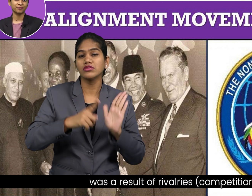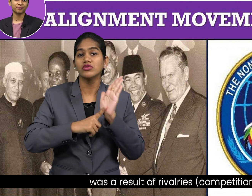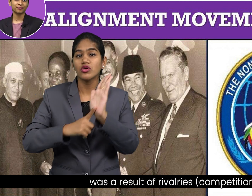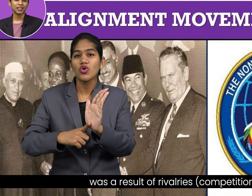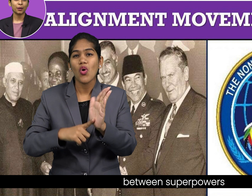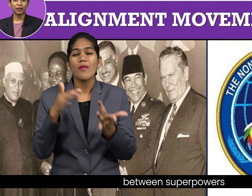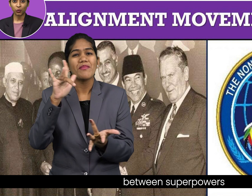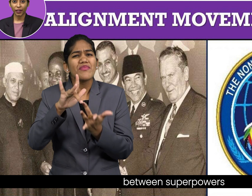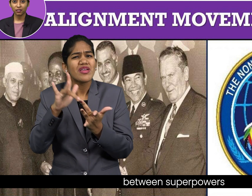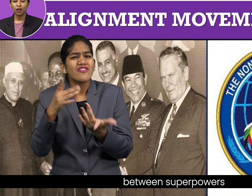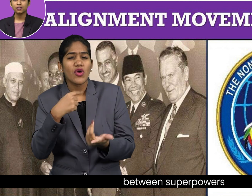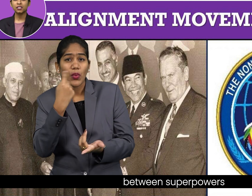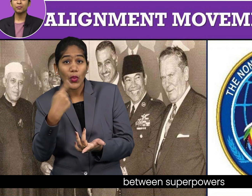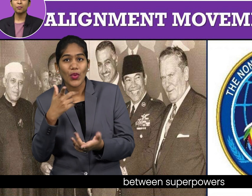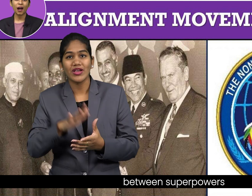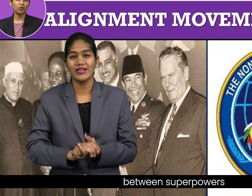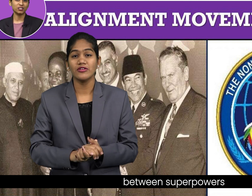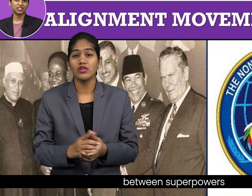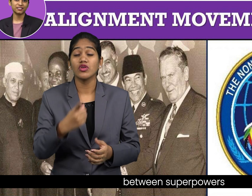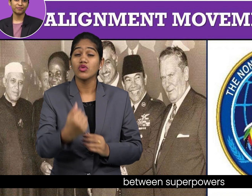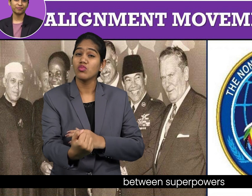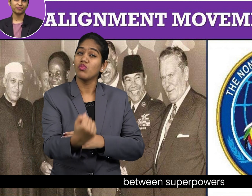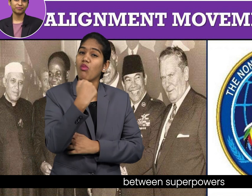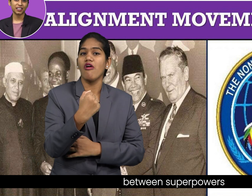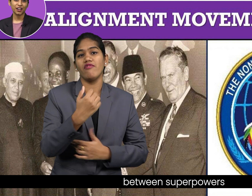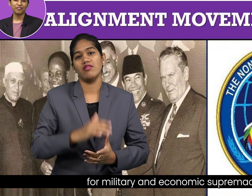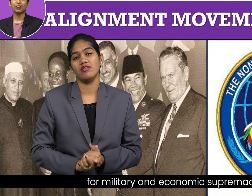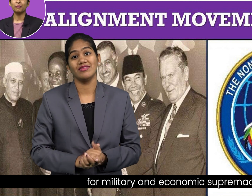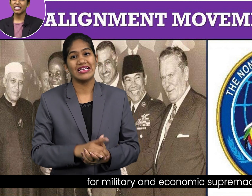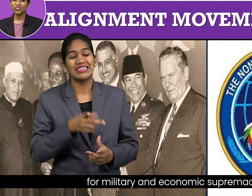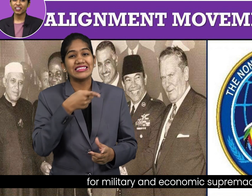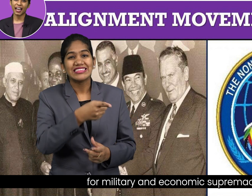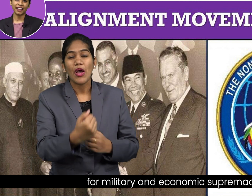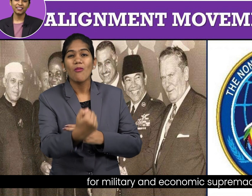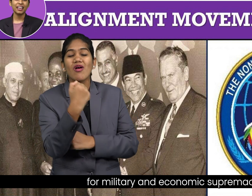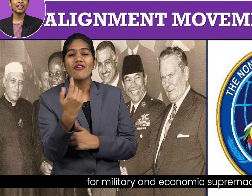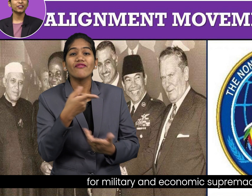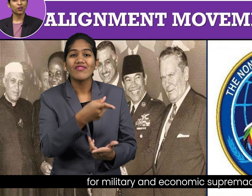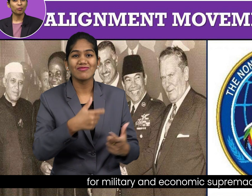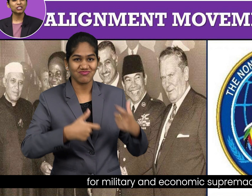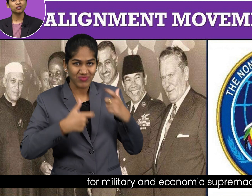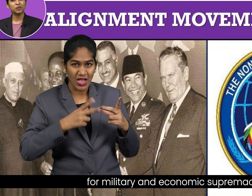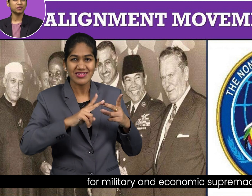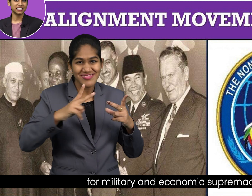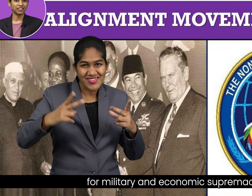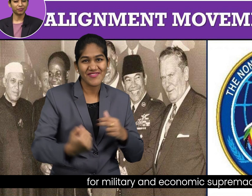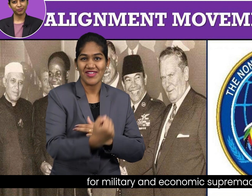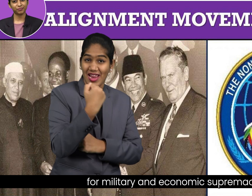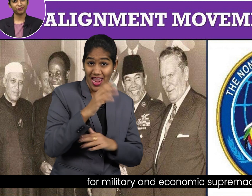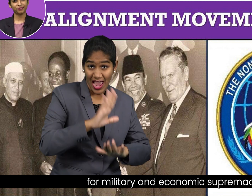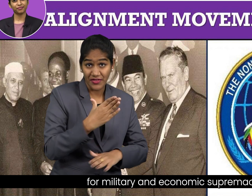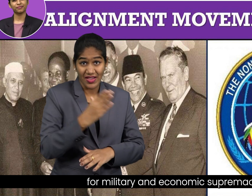competition between superpowers for military and economic